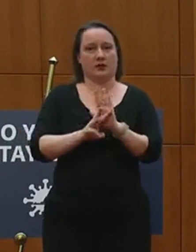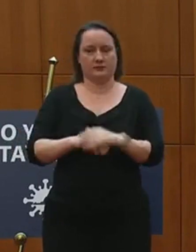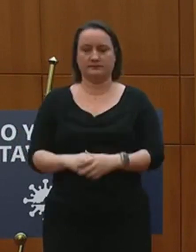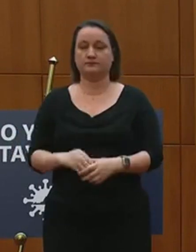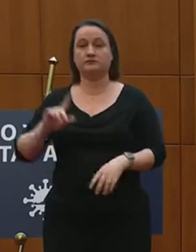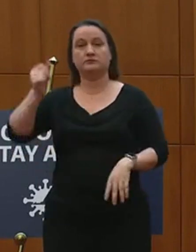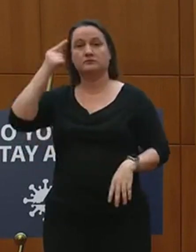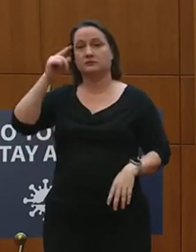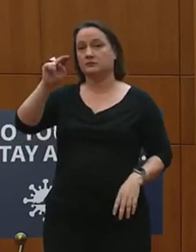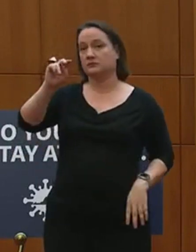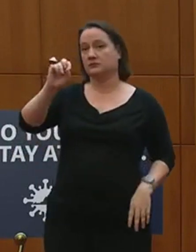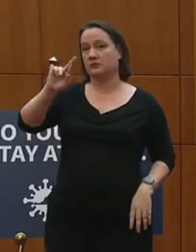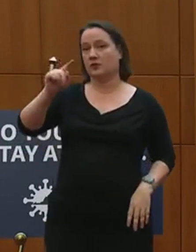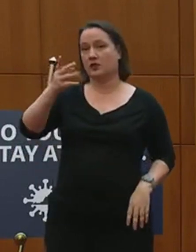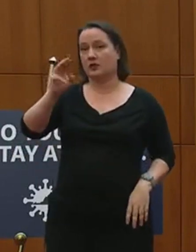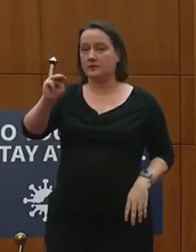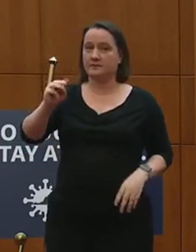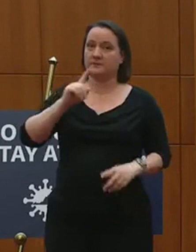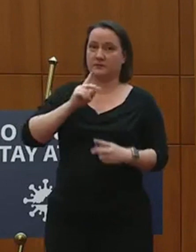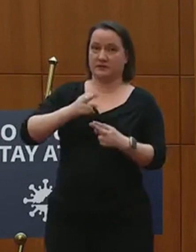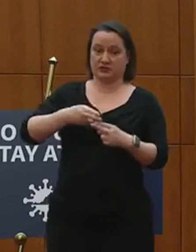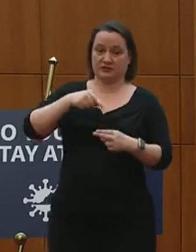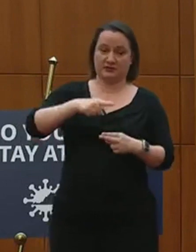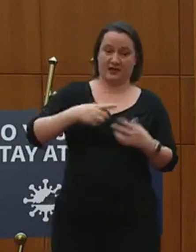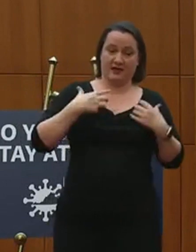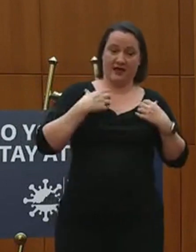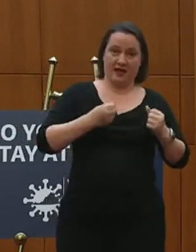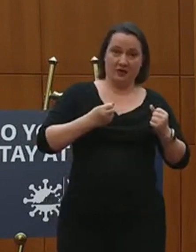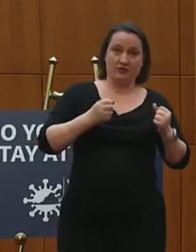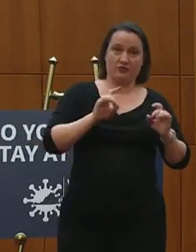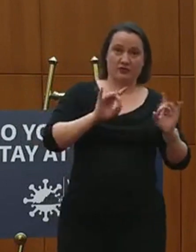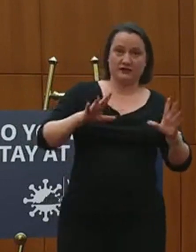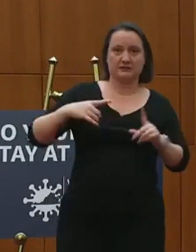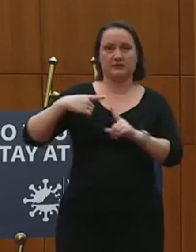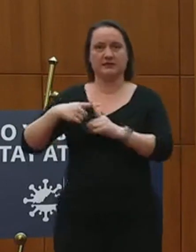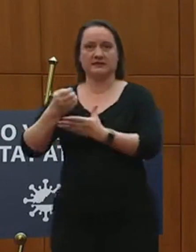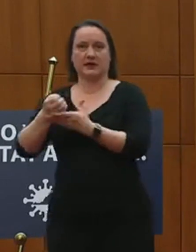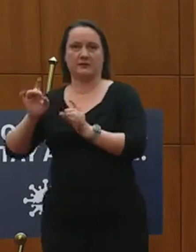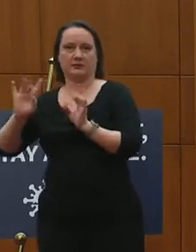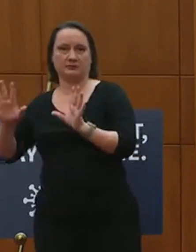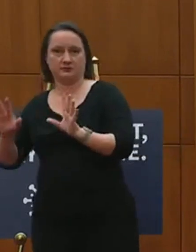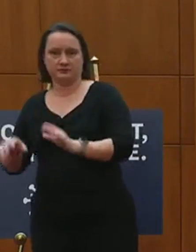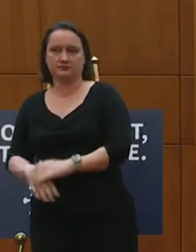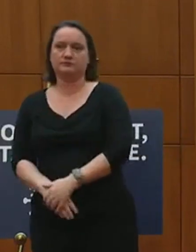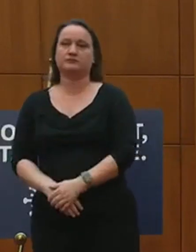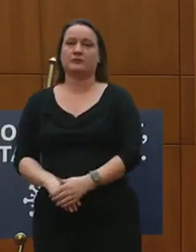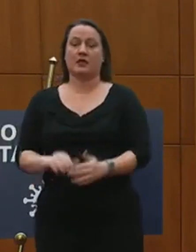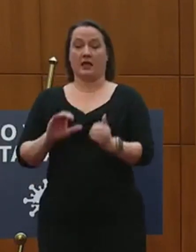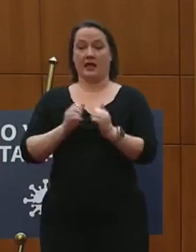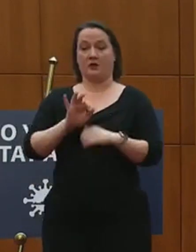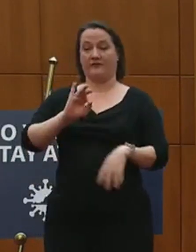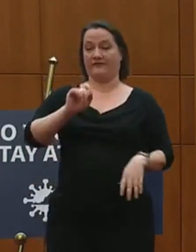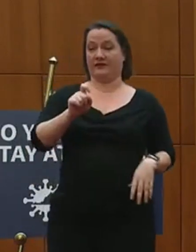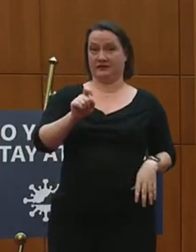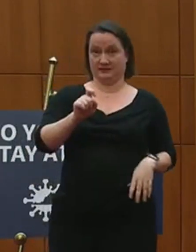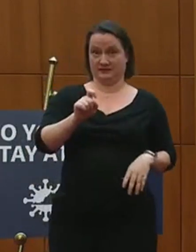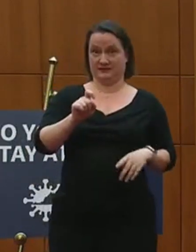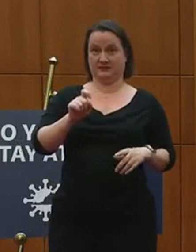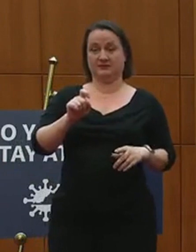not only a health crisis, but it's also an economic crisis. But the way to fix